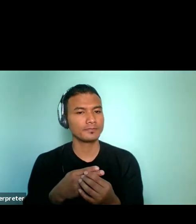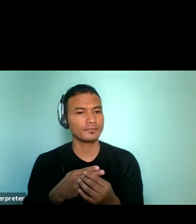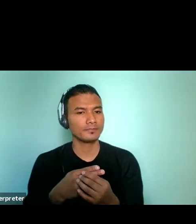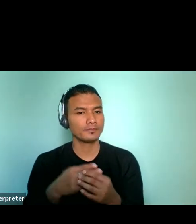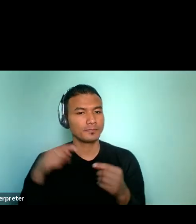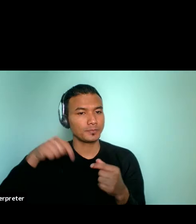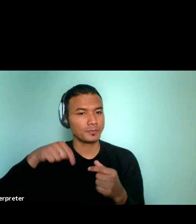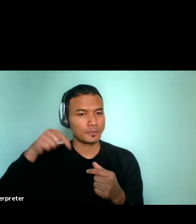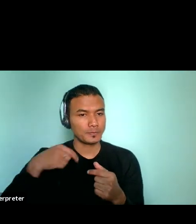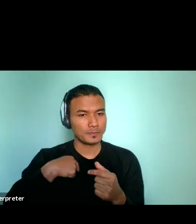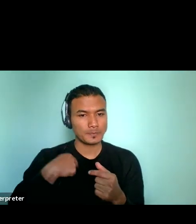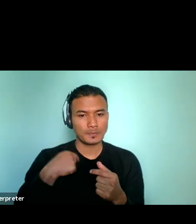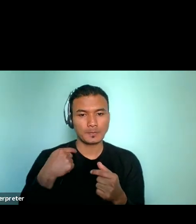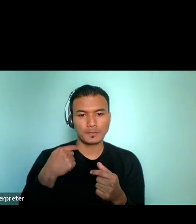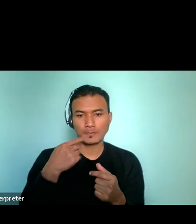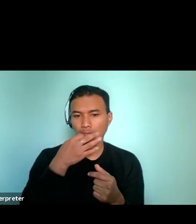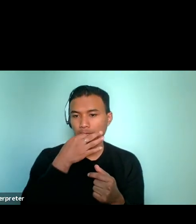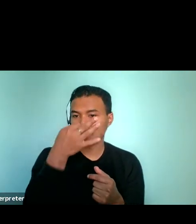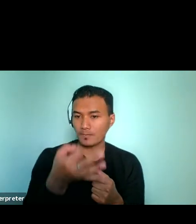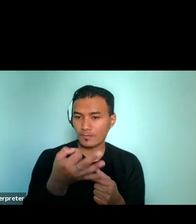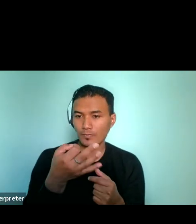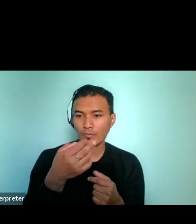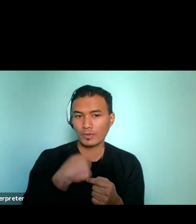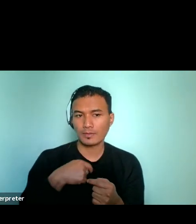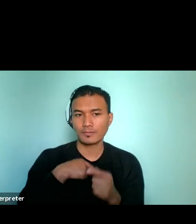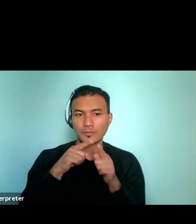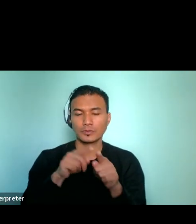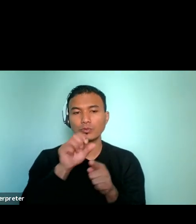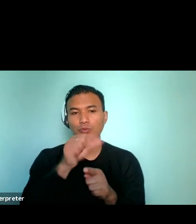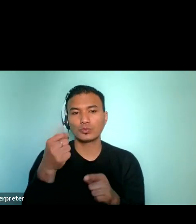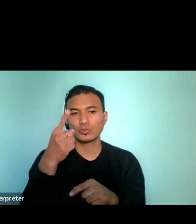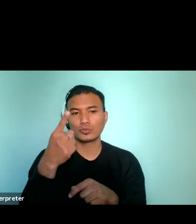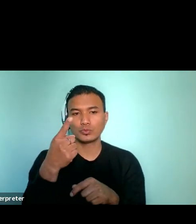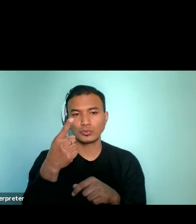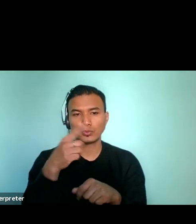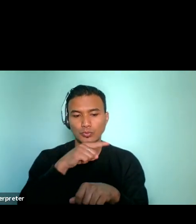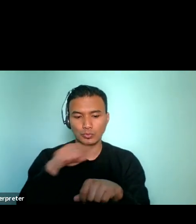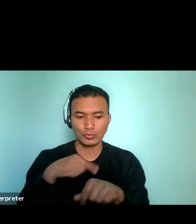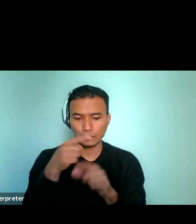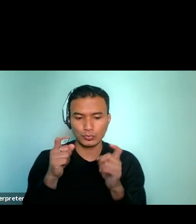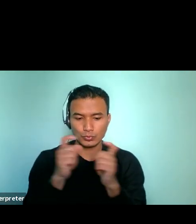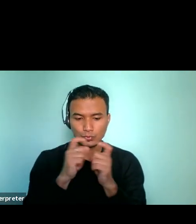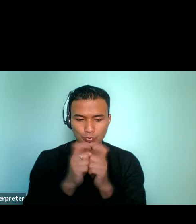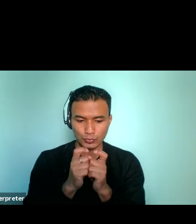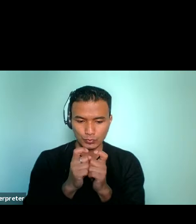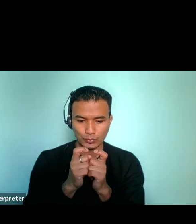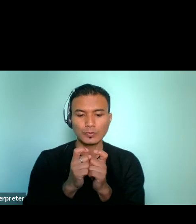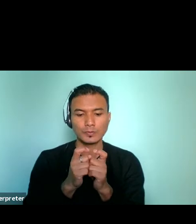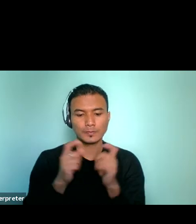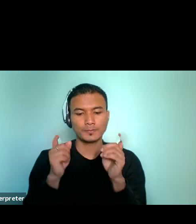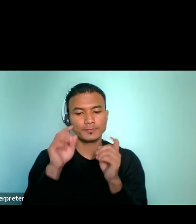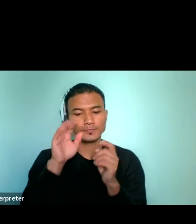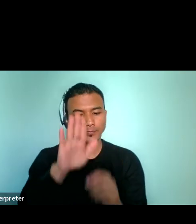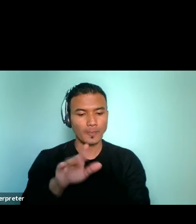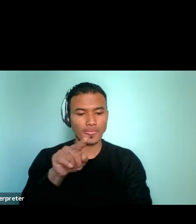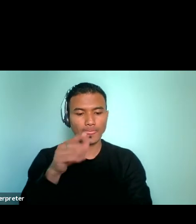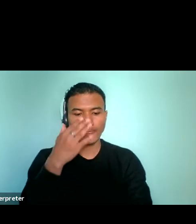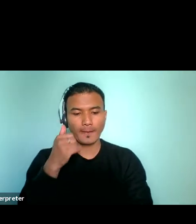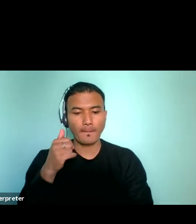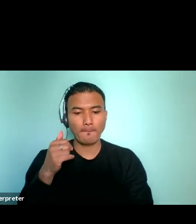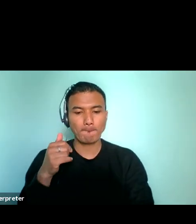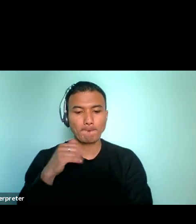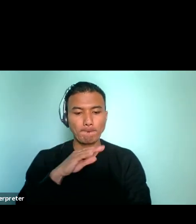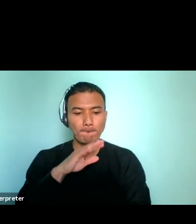today, I just would like also say that we have another 1 hour discussion of more than 1 hour yet discussion on the different